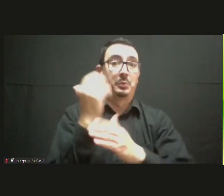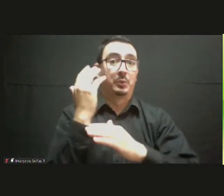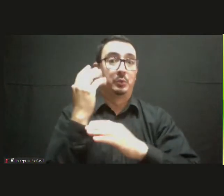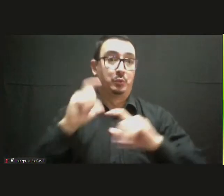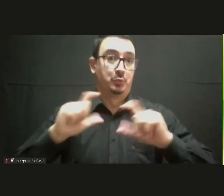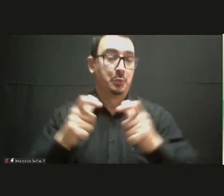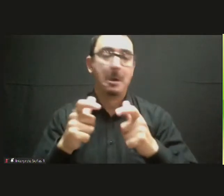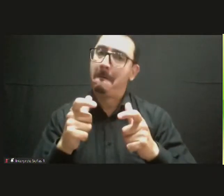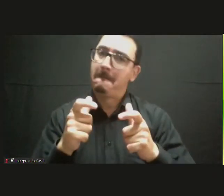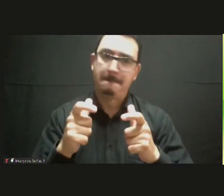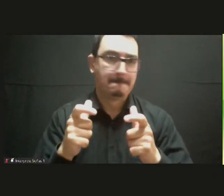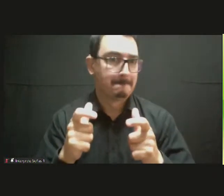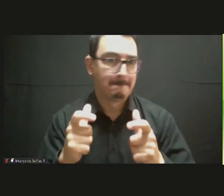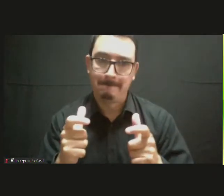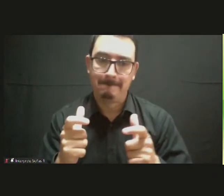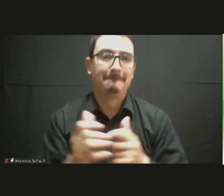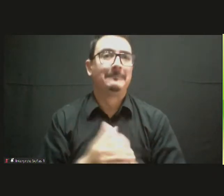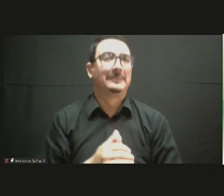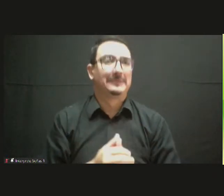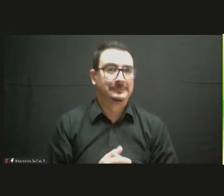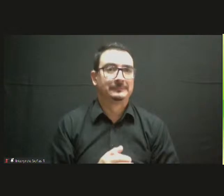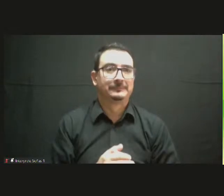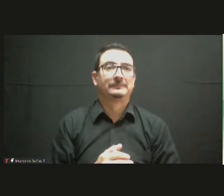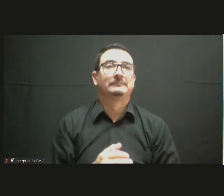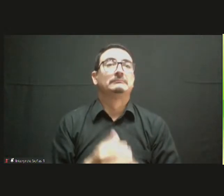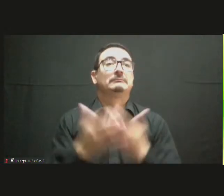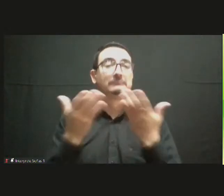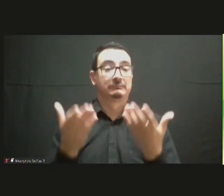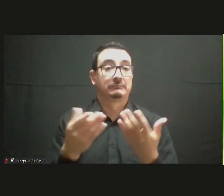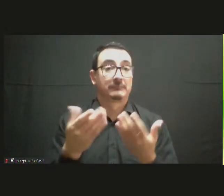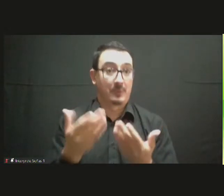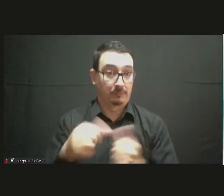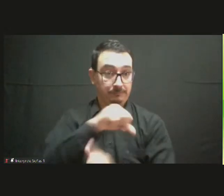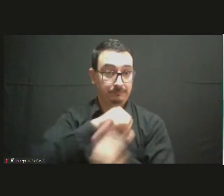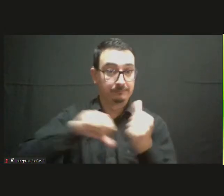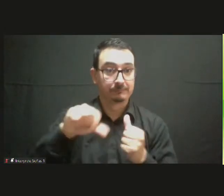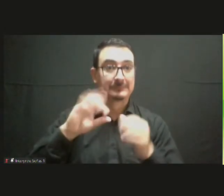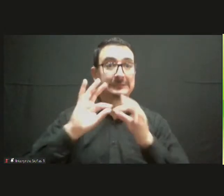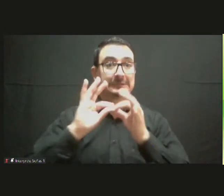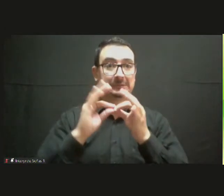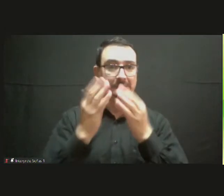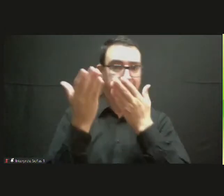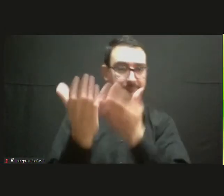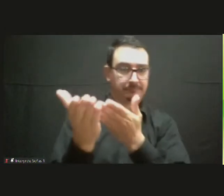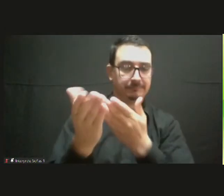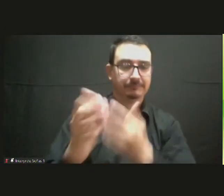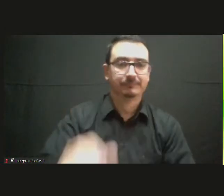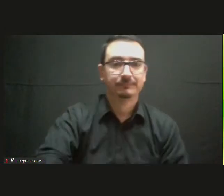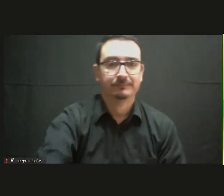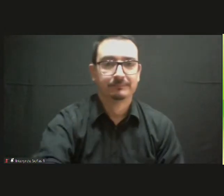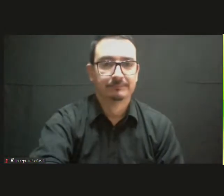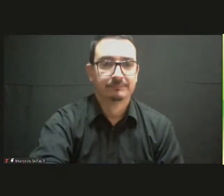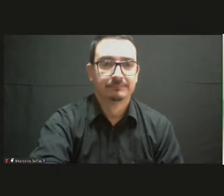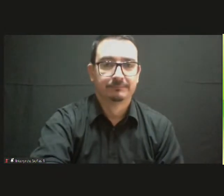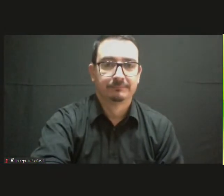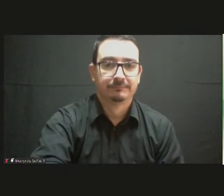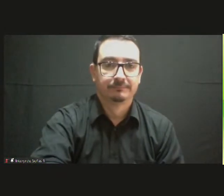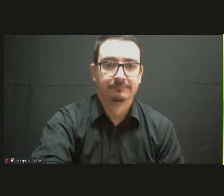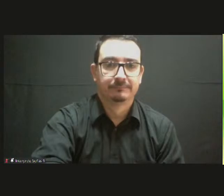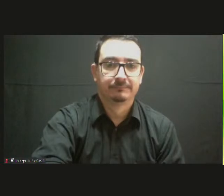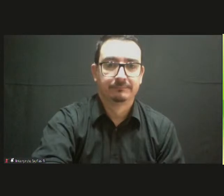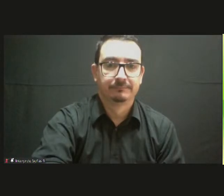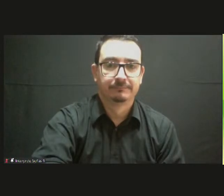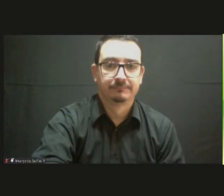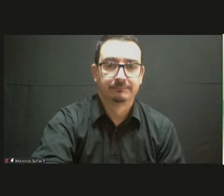can do on a mobile. Electricity infrastructure, especially in rural areas, also affects the stability of telecoms. And